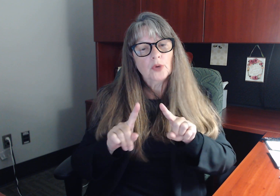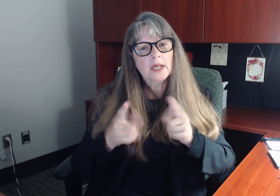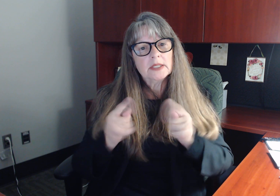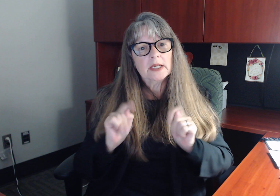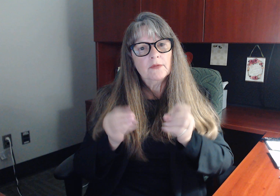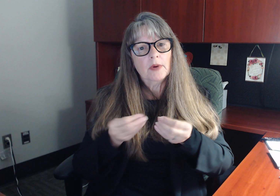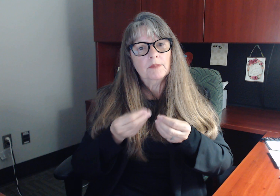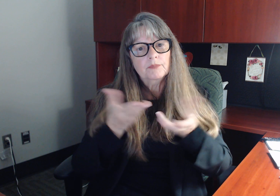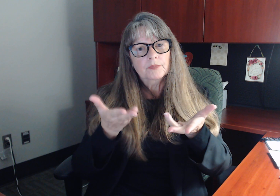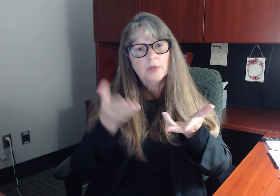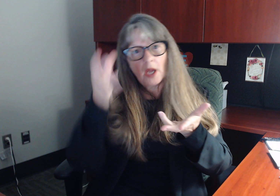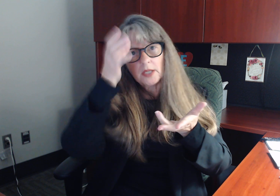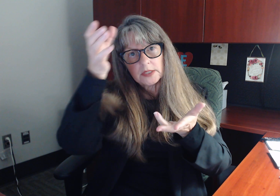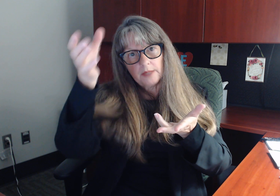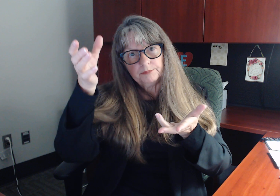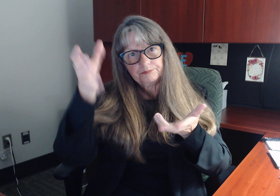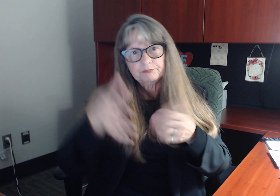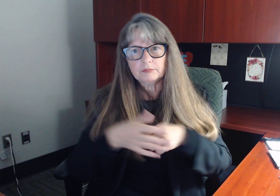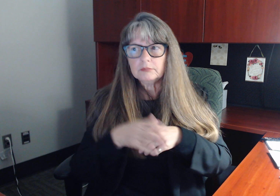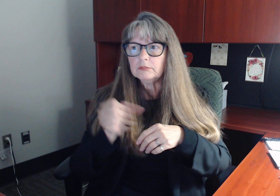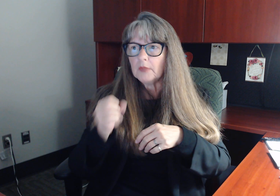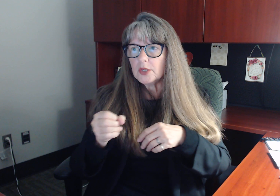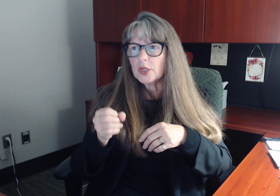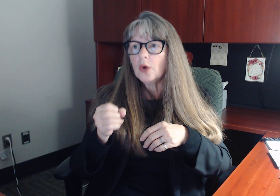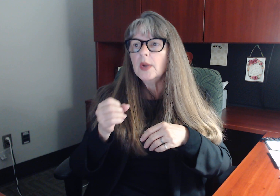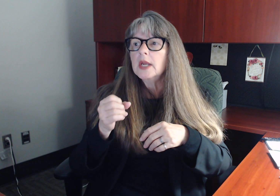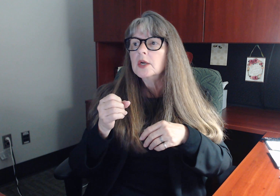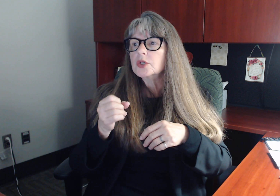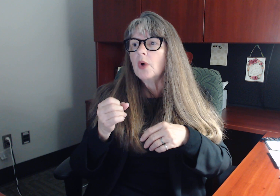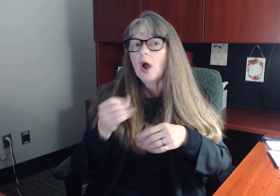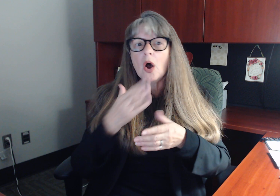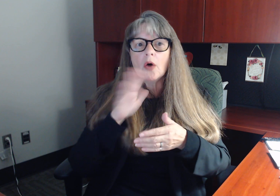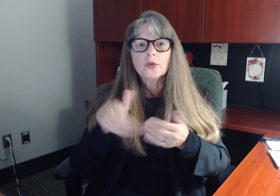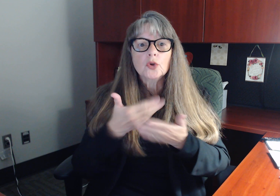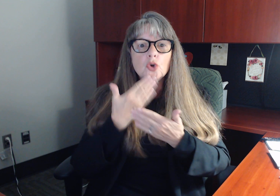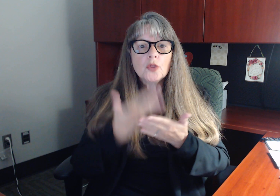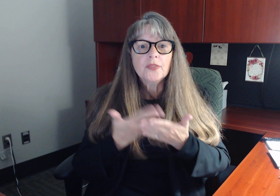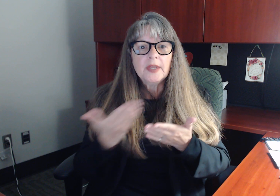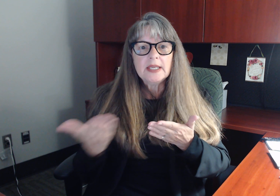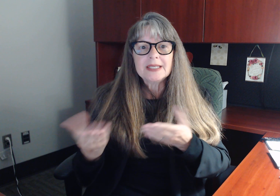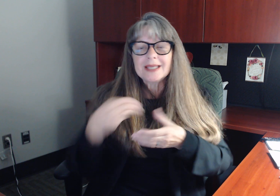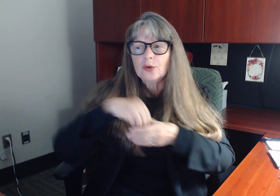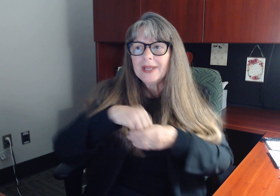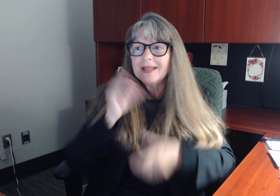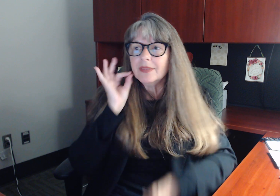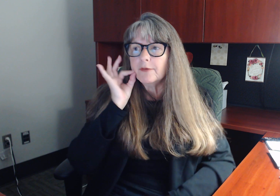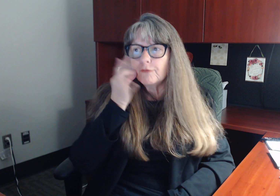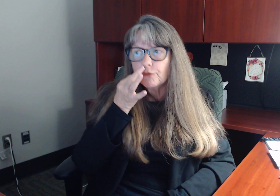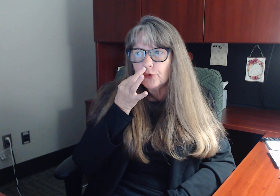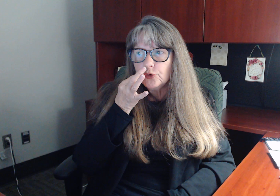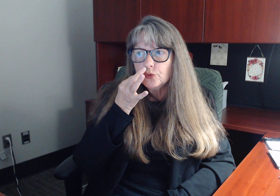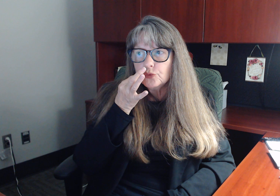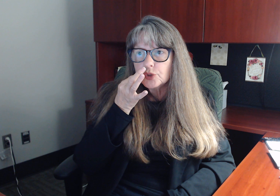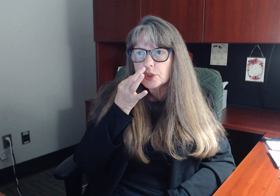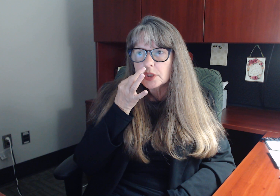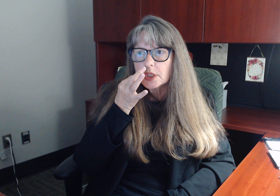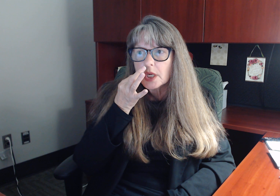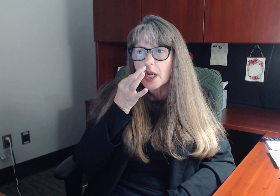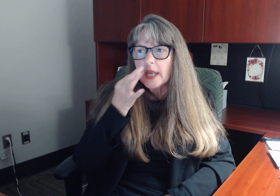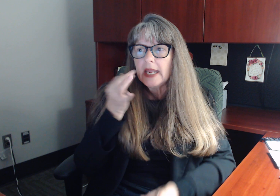to give them the concept. So all the good things that are in the fruit, if